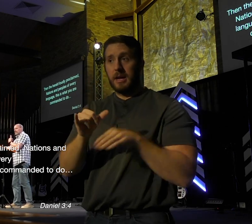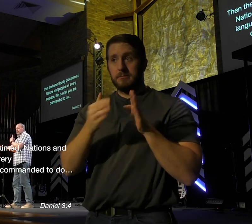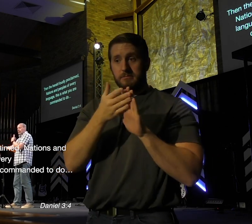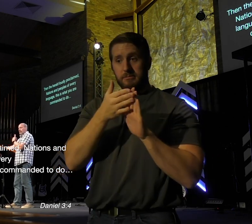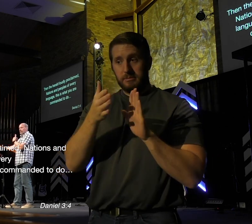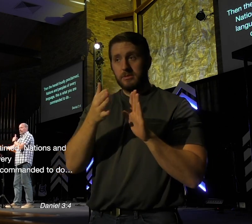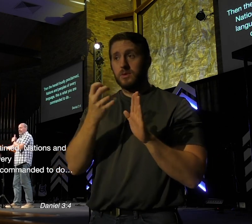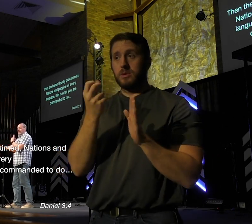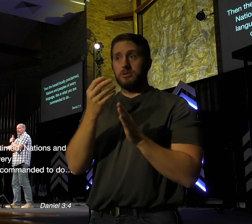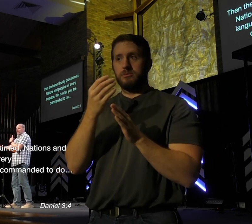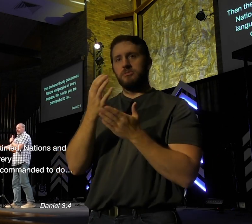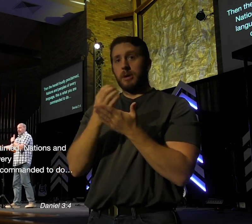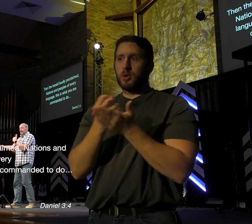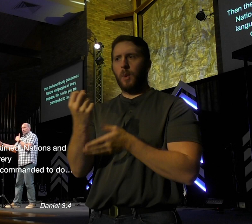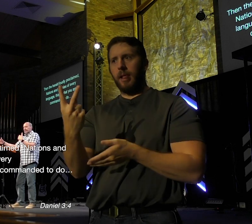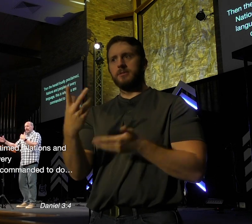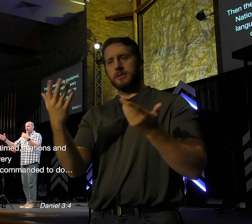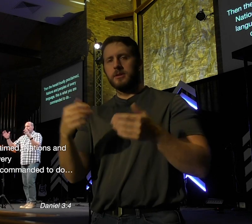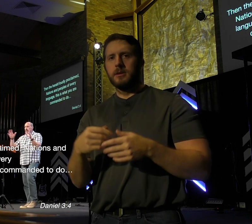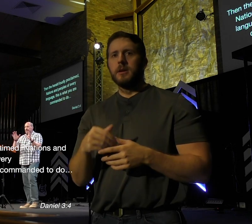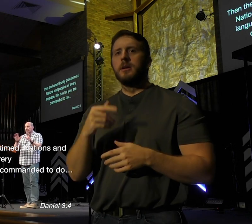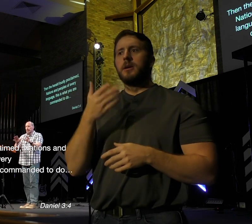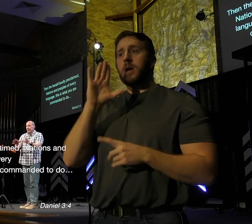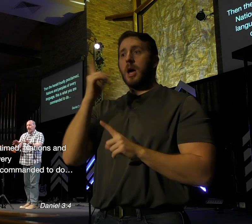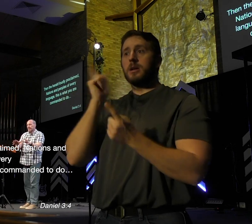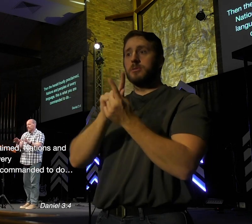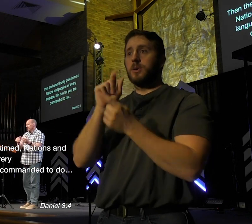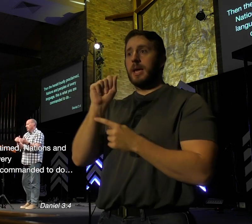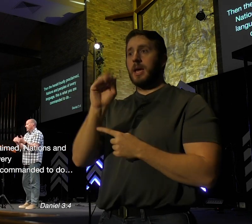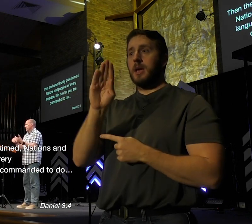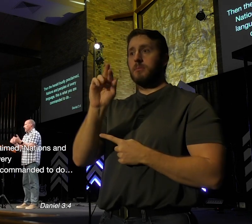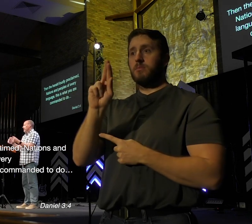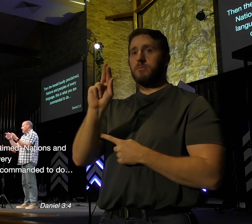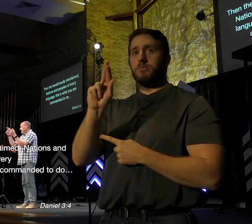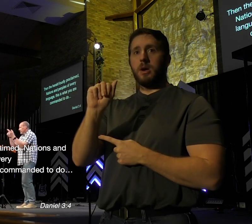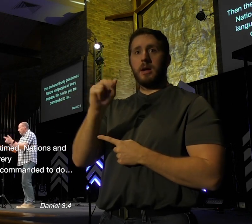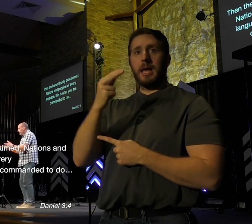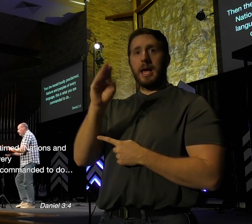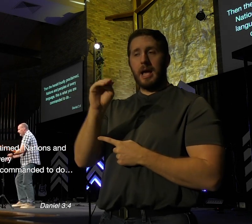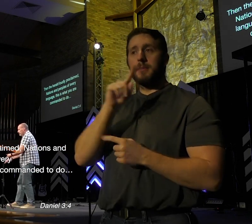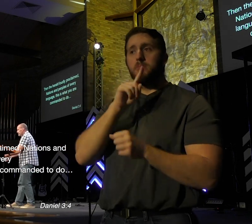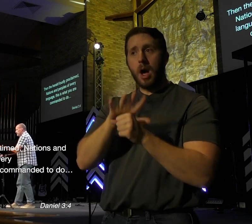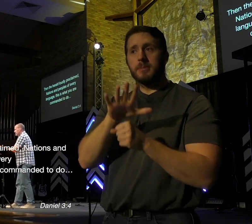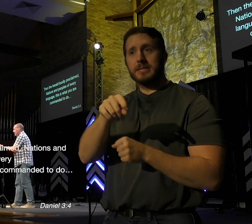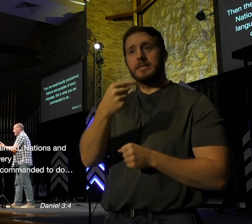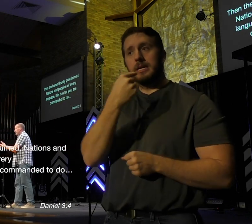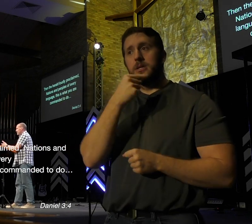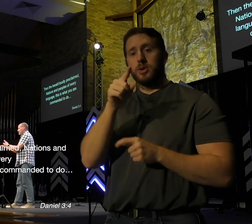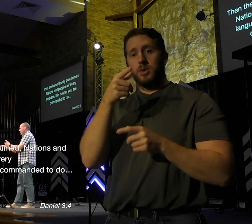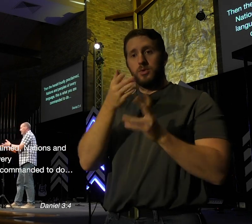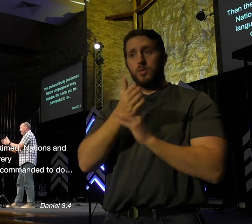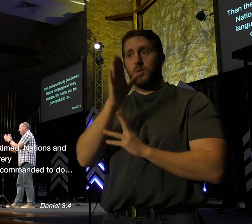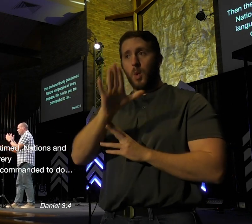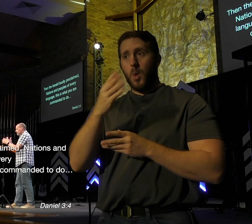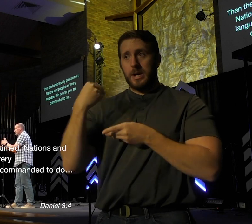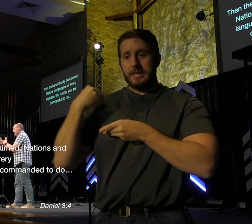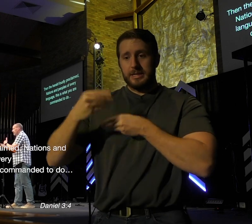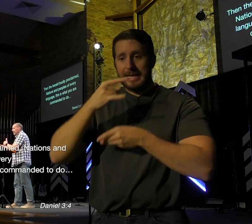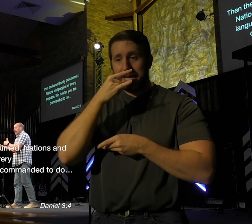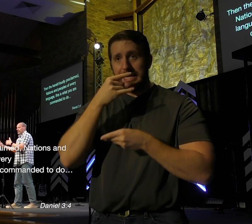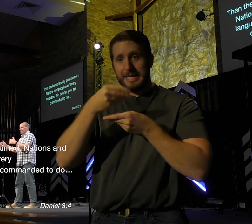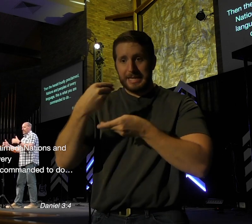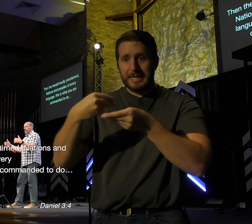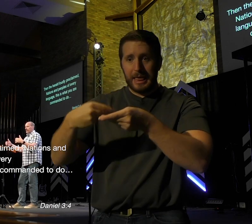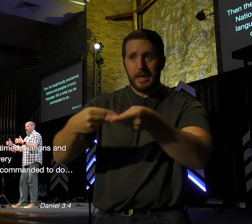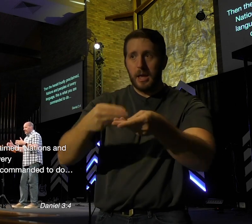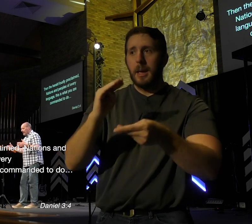immediately in Genesis 12, God comes to Abraham and he makes a promise to Abraham that through Abraham's descendants, a